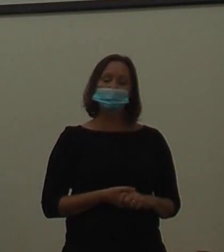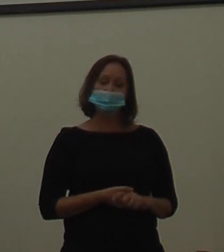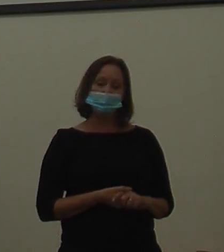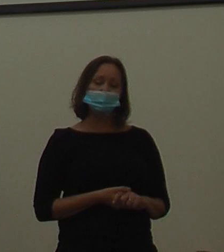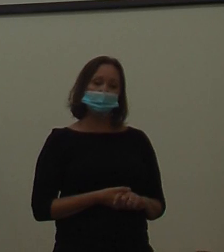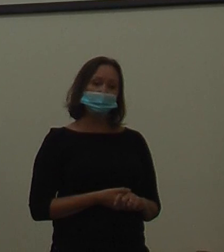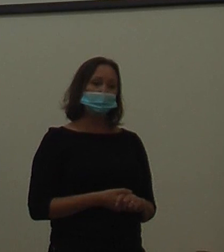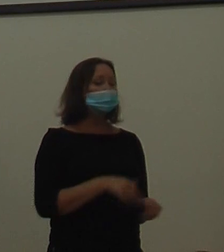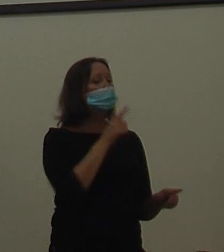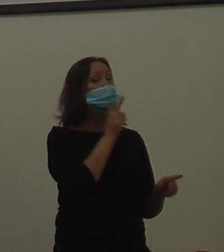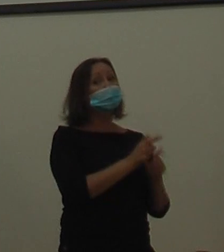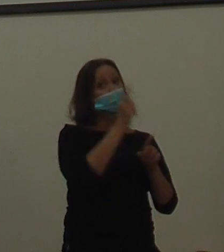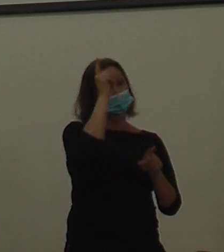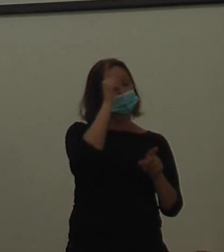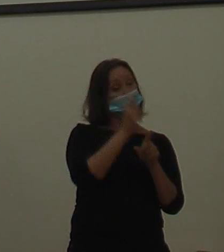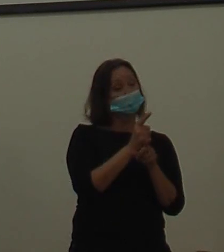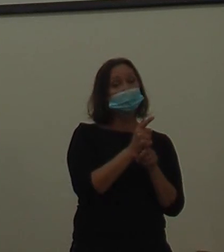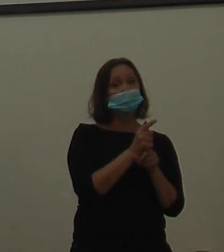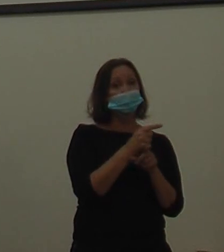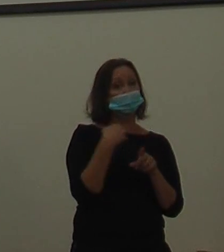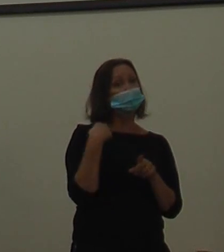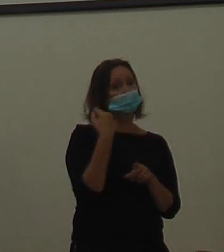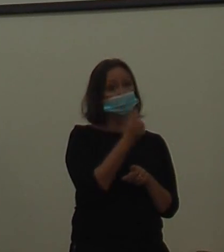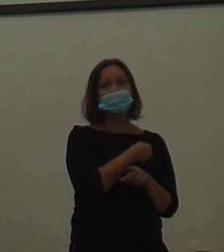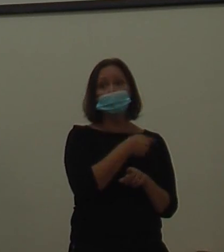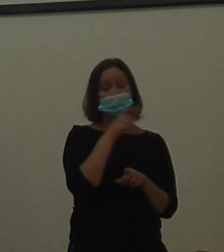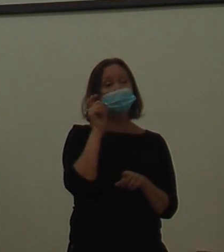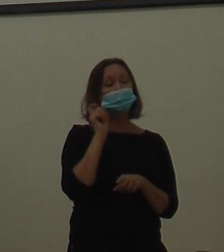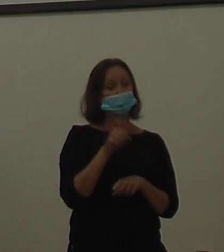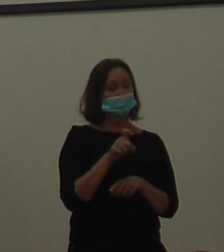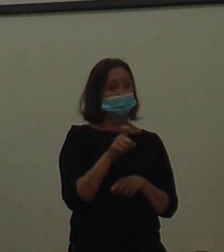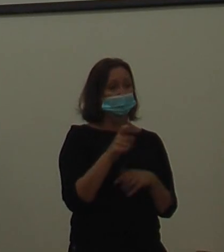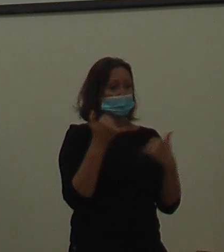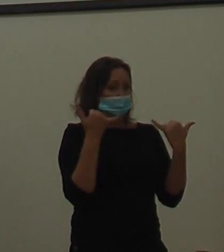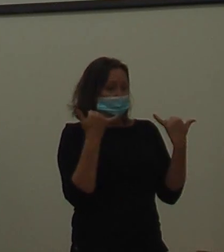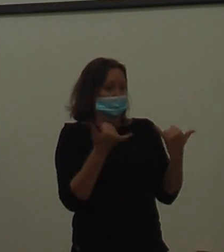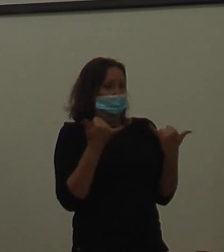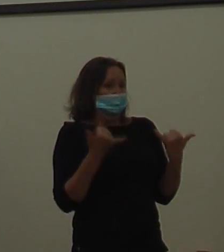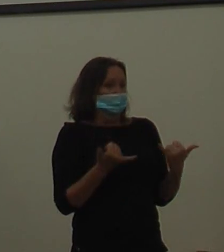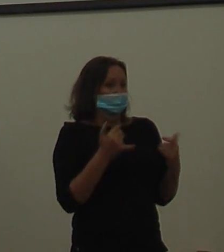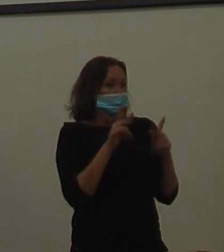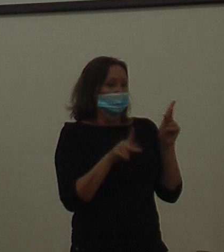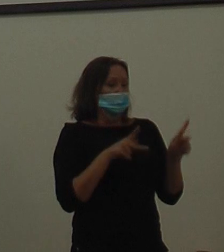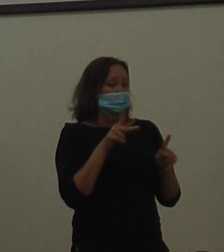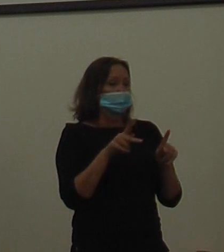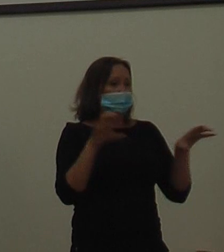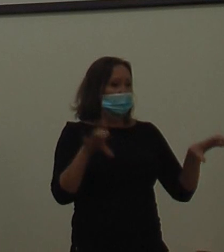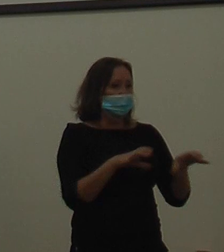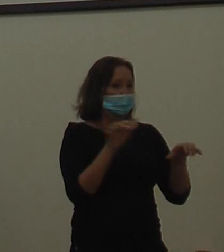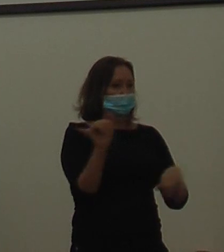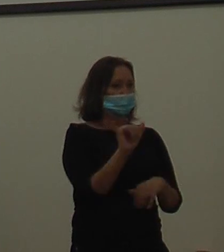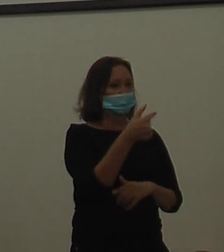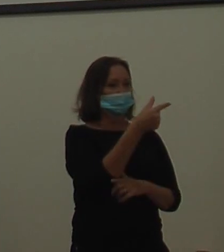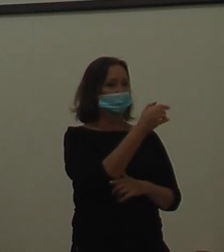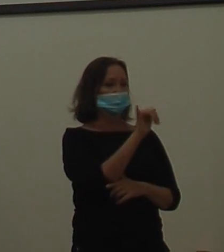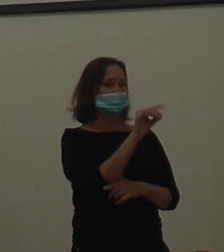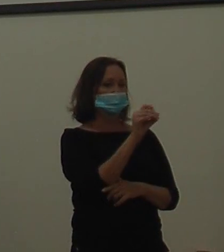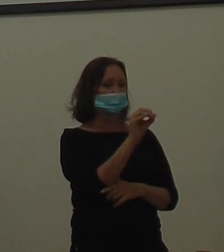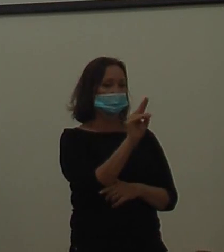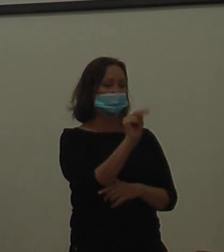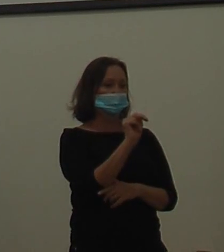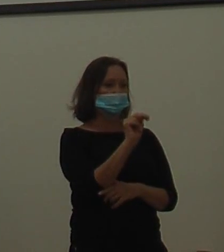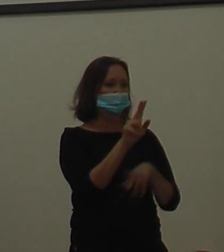Brothers and sisters, we need some modern day Gideons. We need some people that will rise